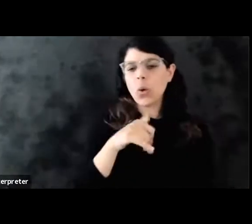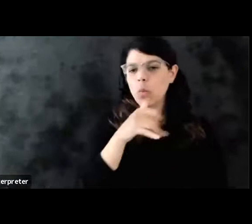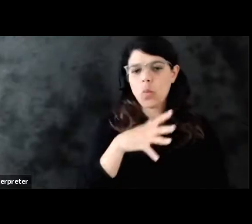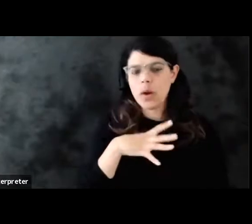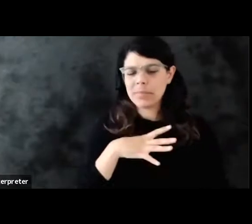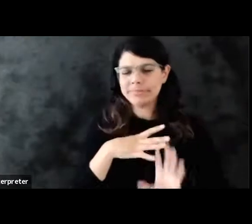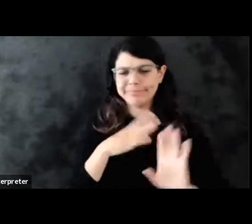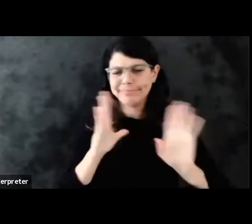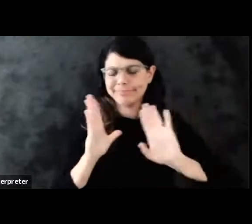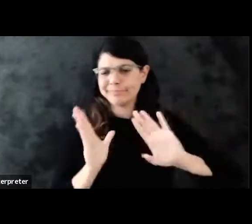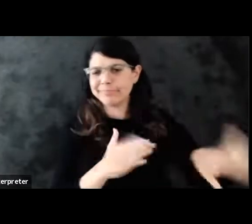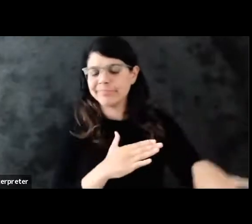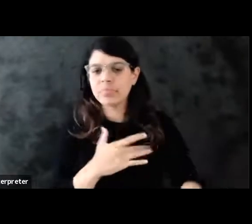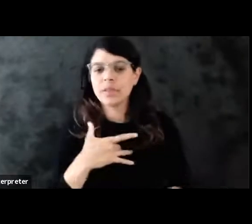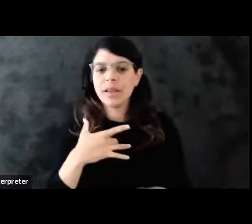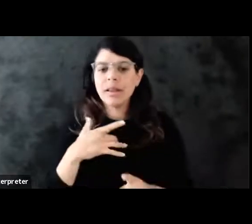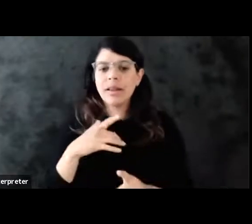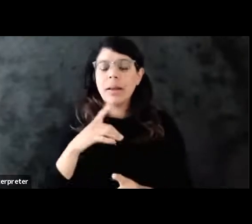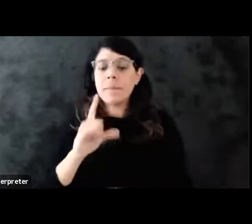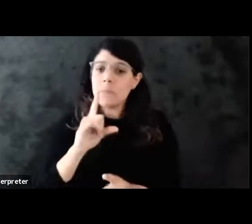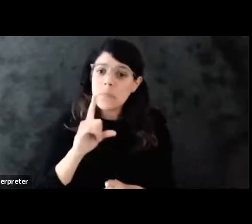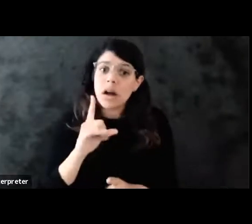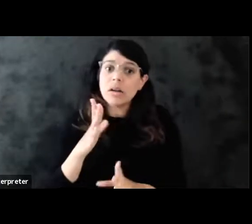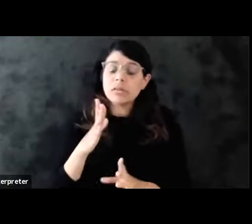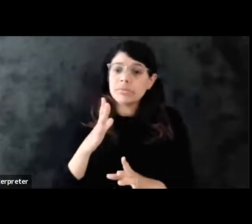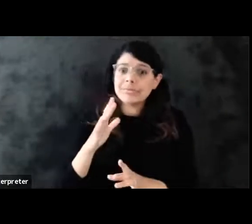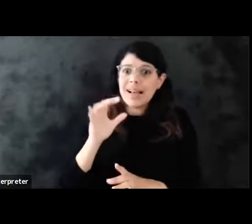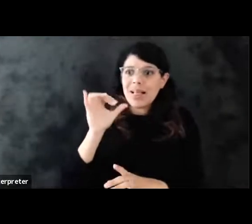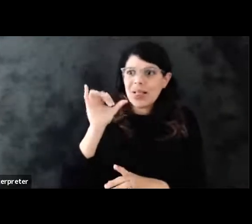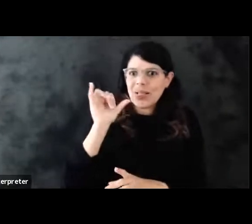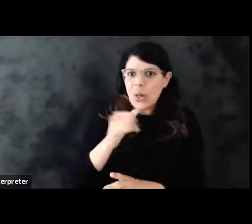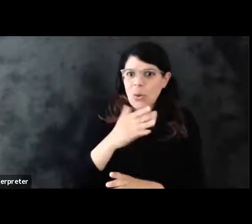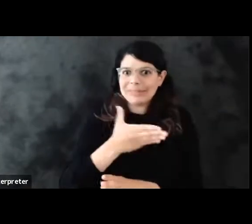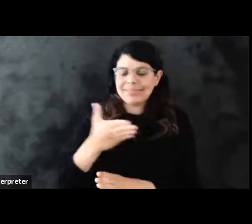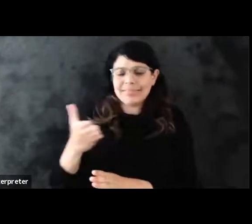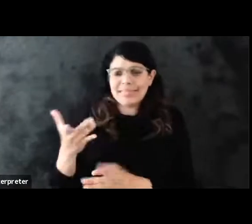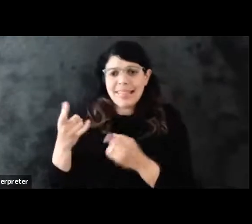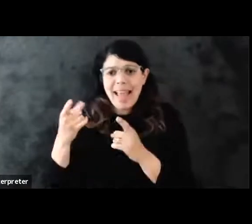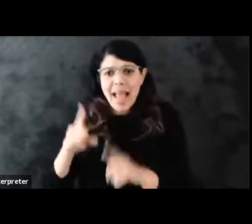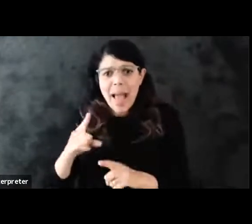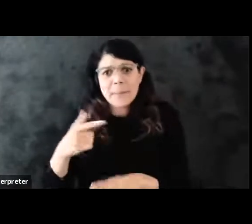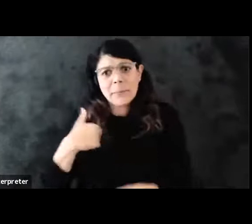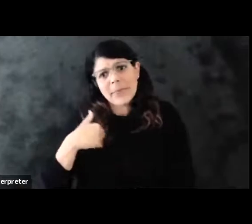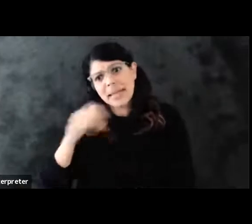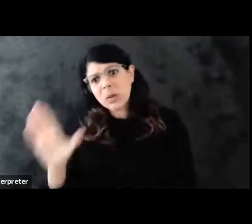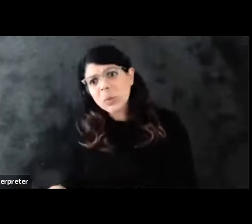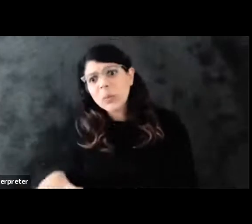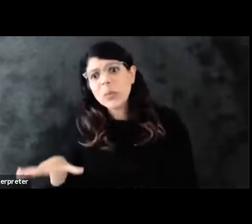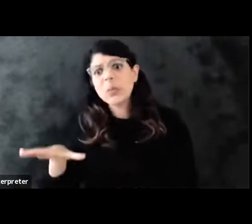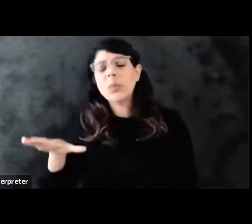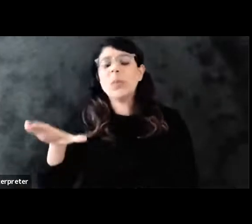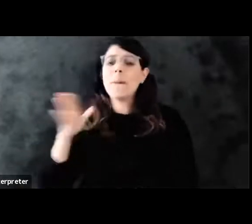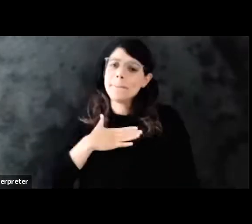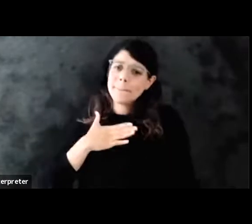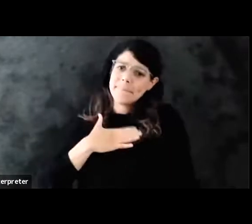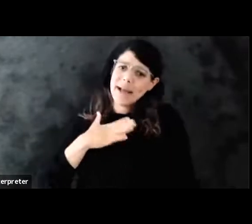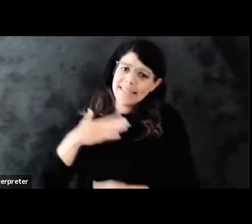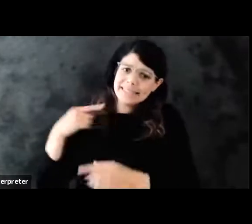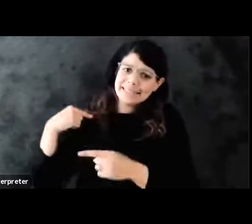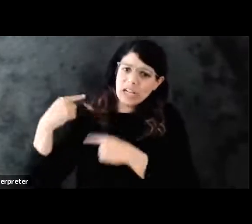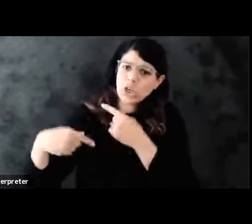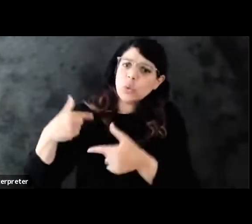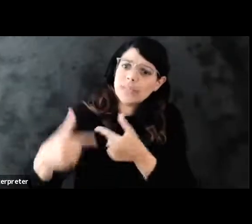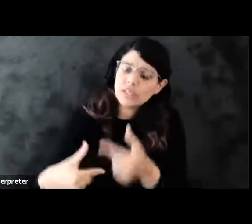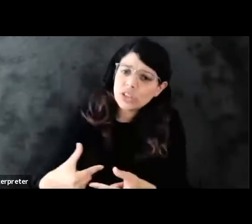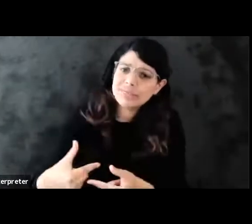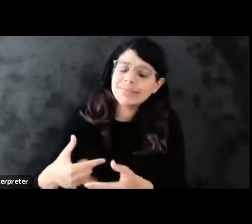things happened in my generation, and so we didn't have what your generation now has faced.